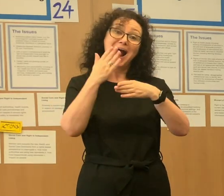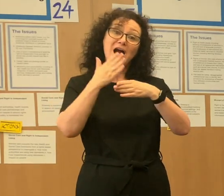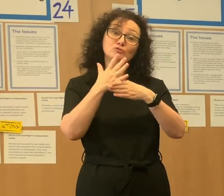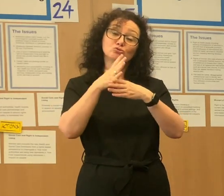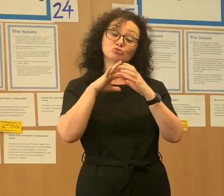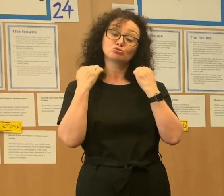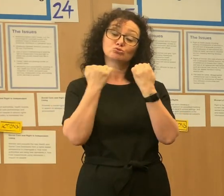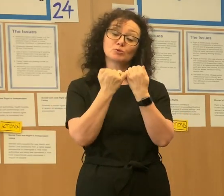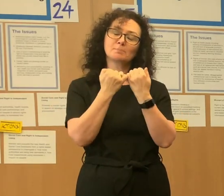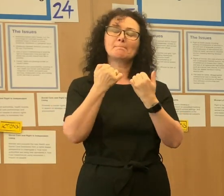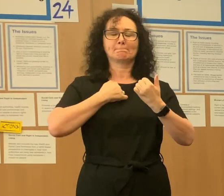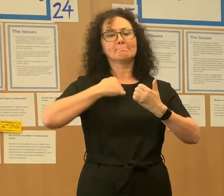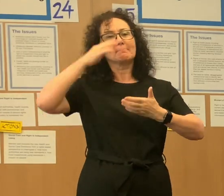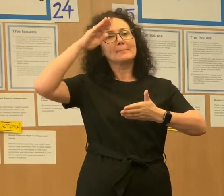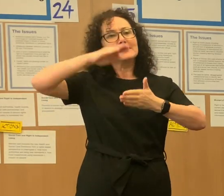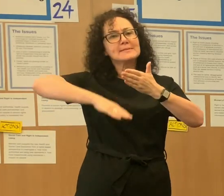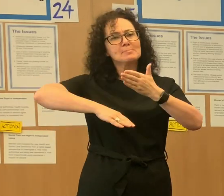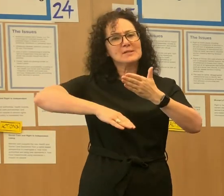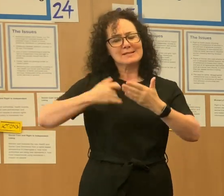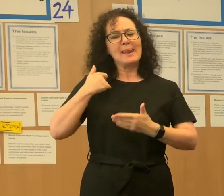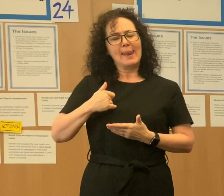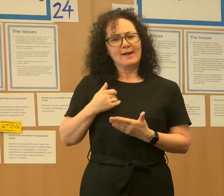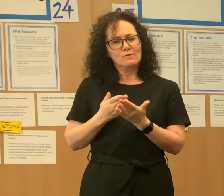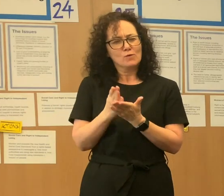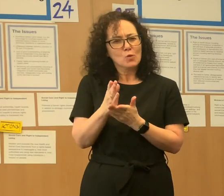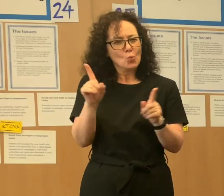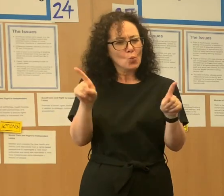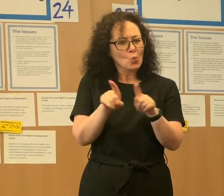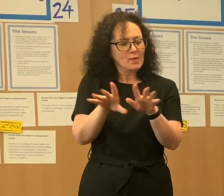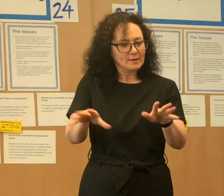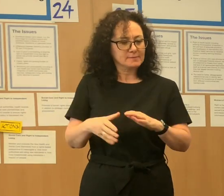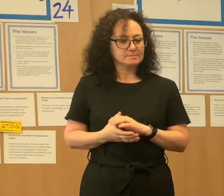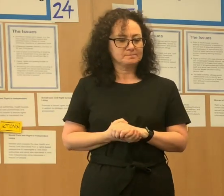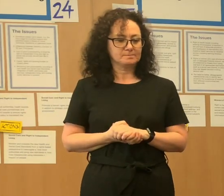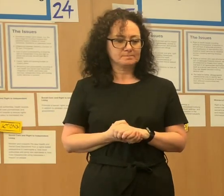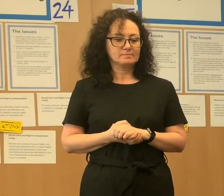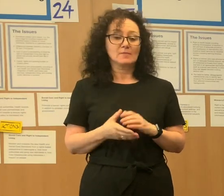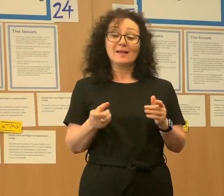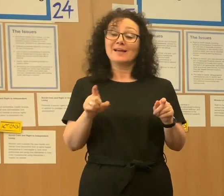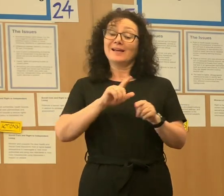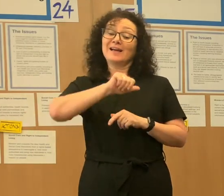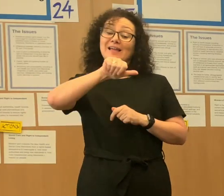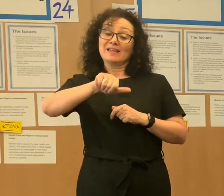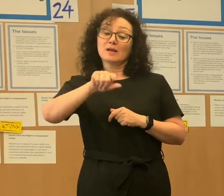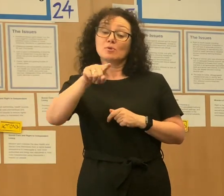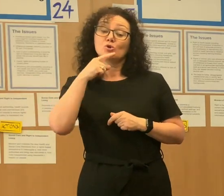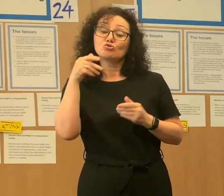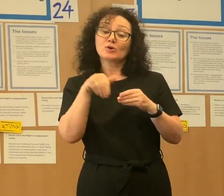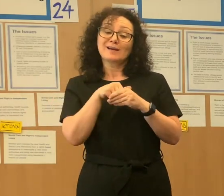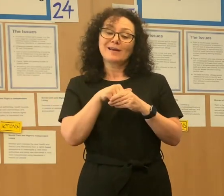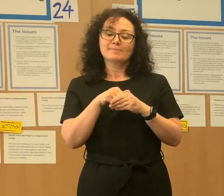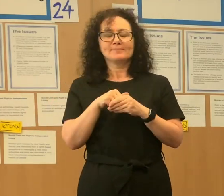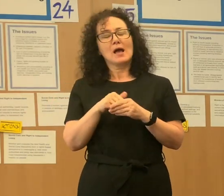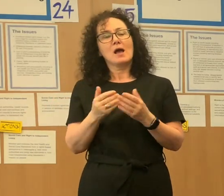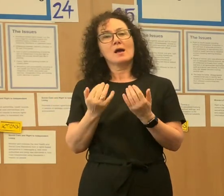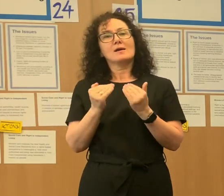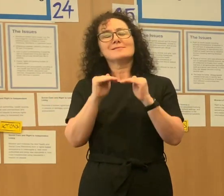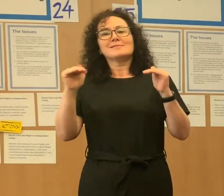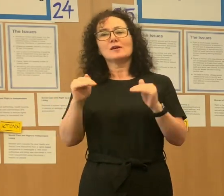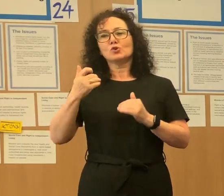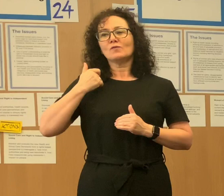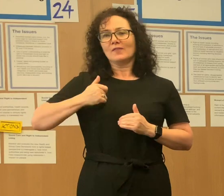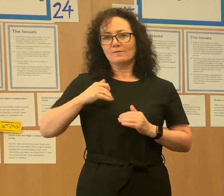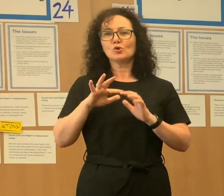member. A little later on I joined the Adequate Standard of Living Reference Group, and all members of that reference